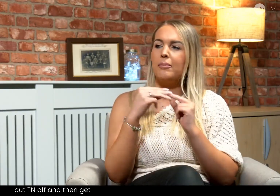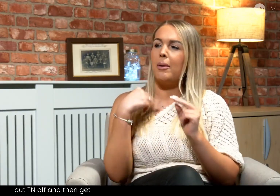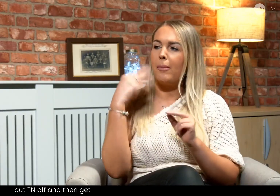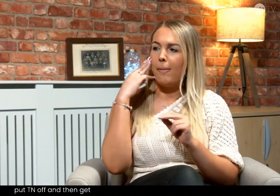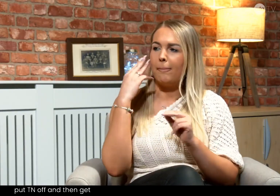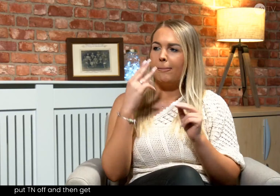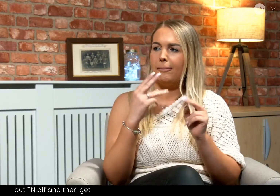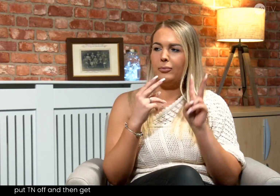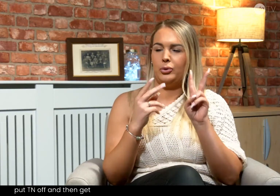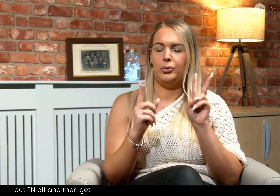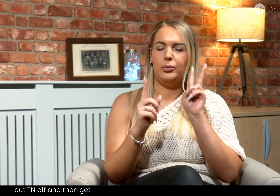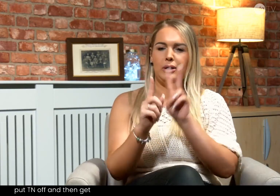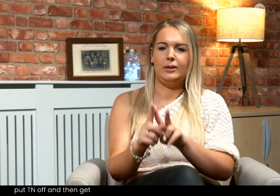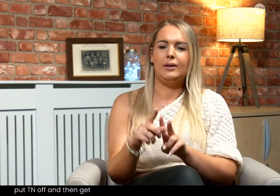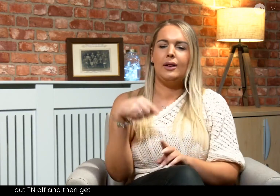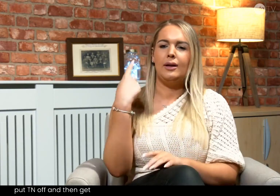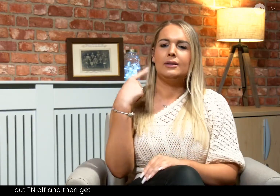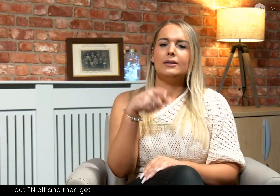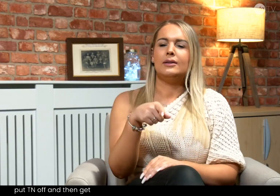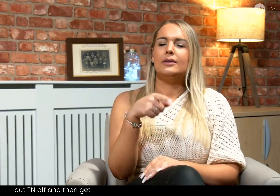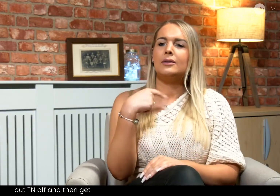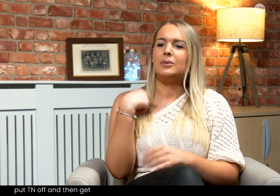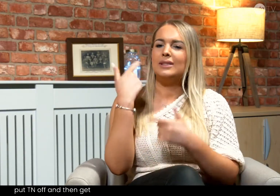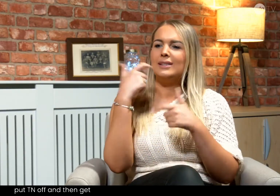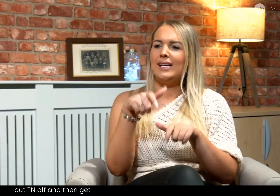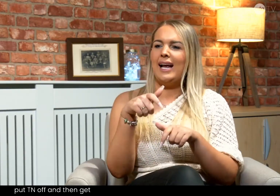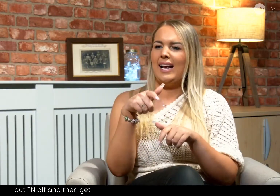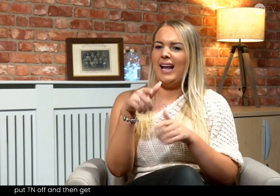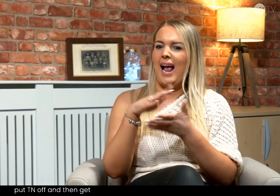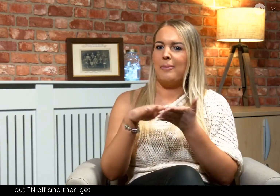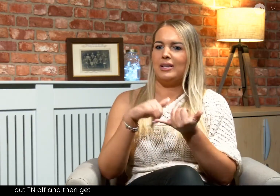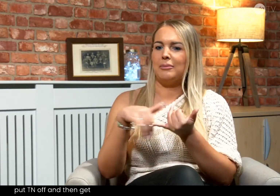had my ex-partner with me and with my mum. So